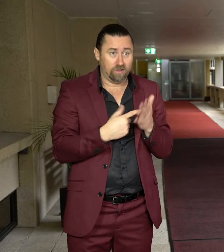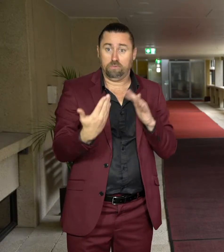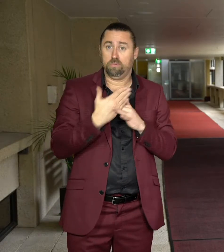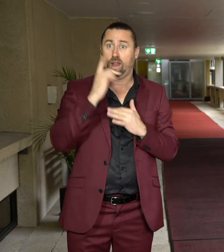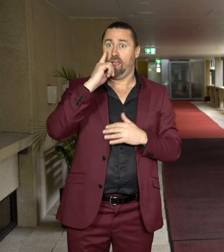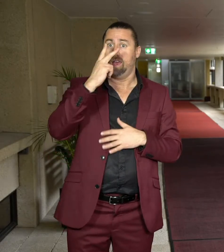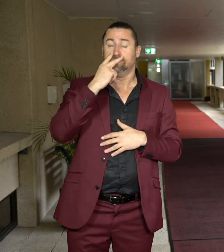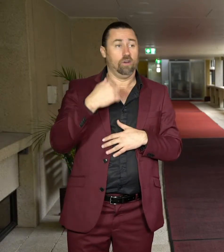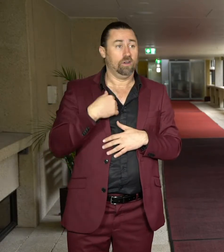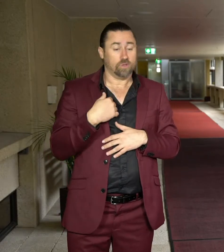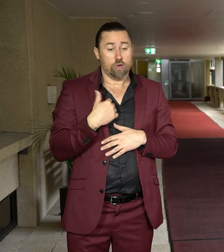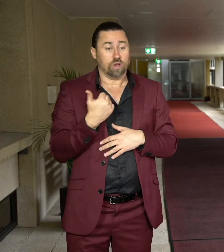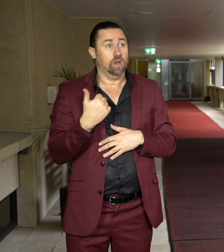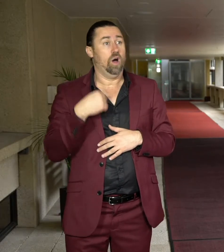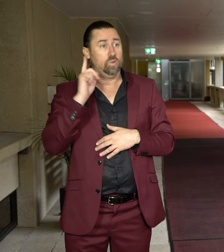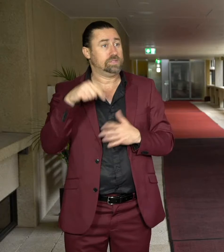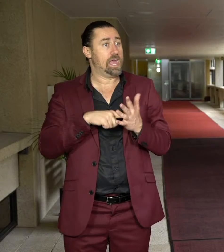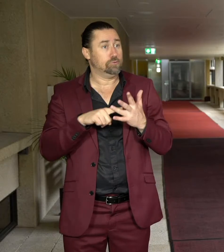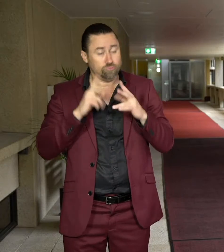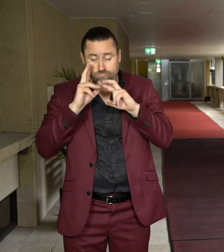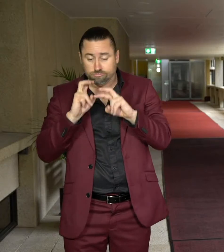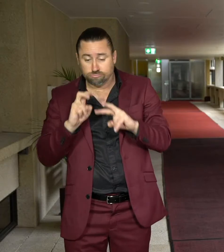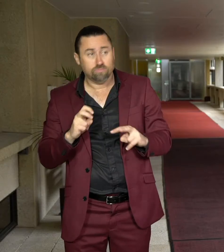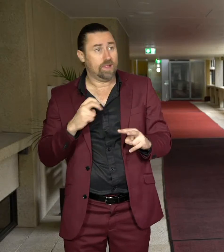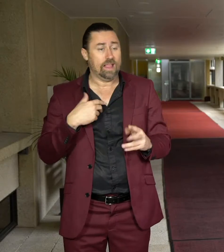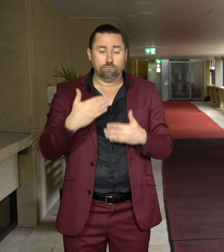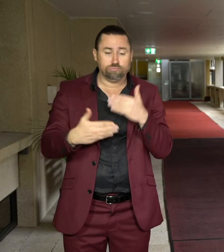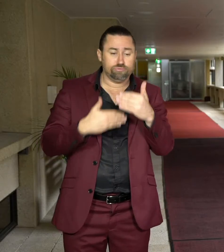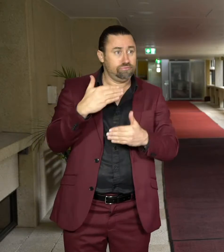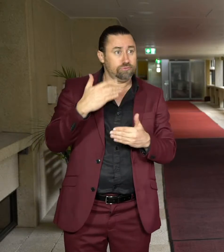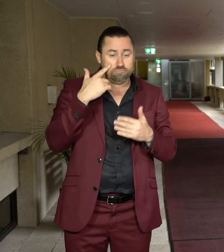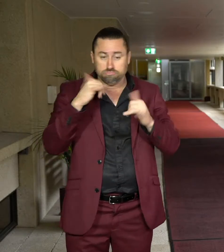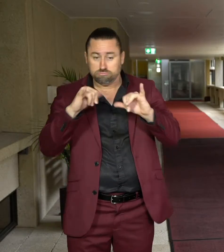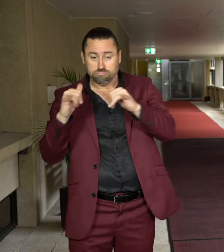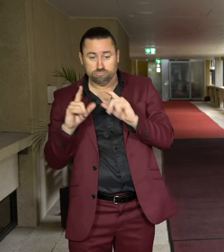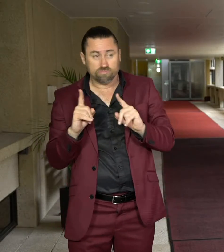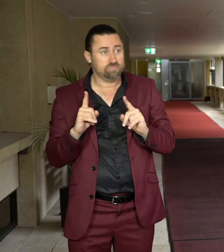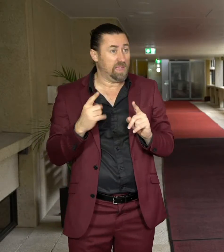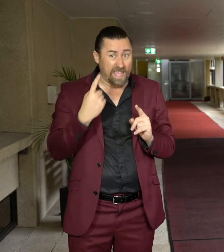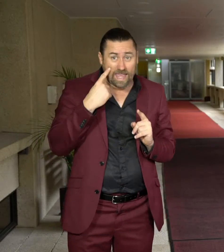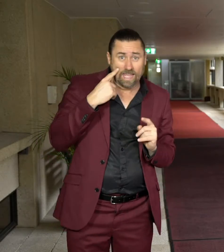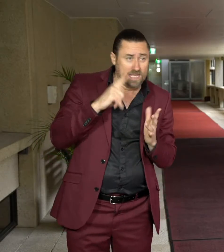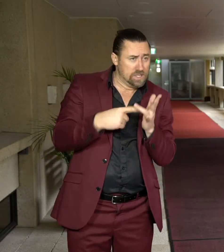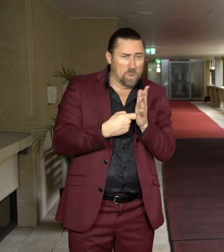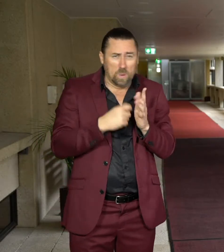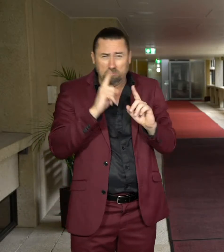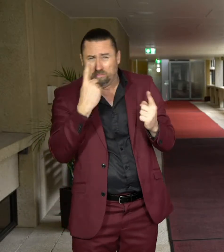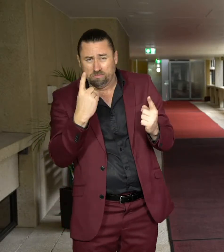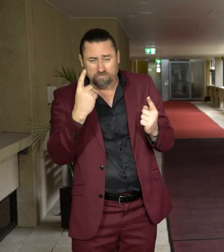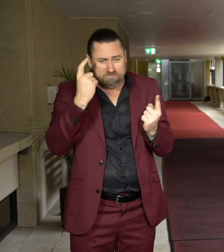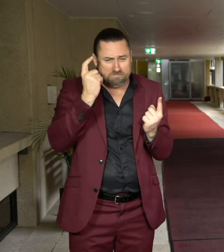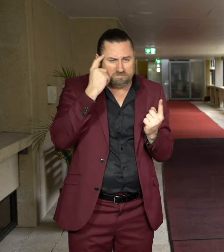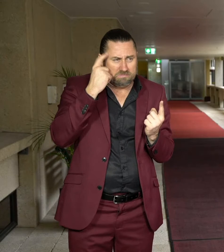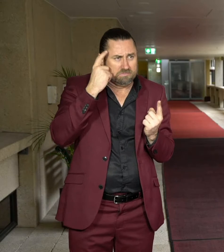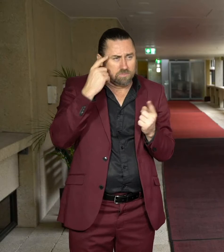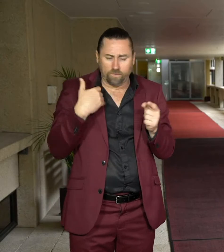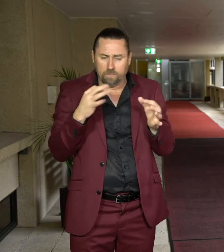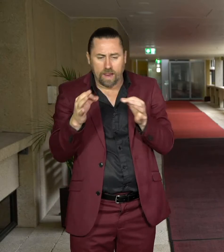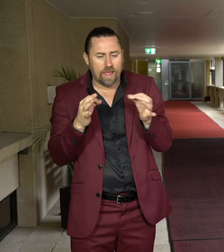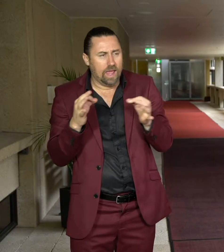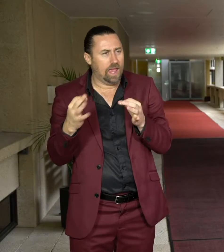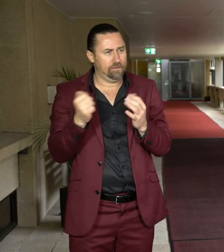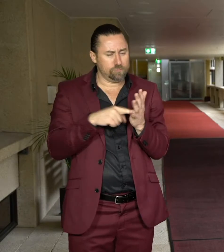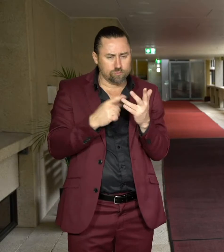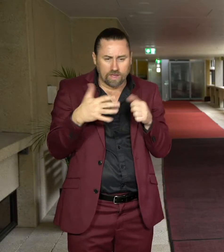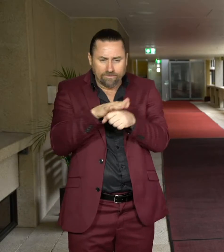get to work now on it. Our officers will get to work now on it. It will depend how complex it is. As I say, there are a whole range of. There's planning